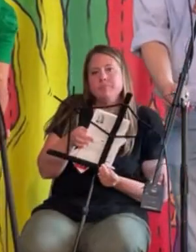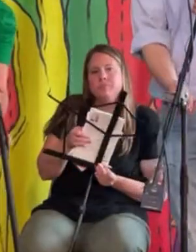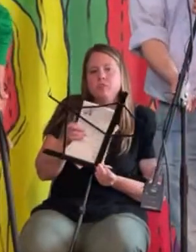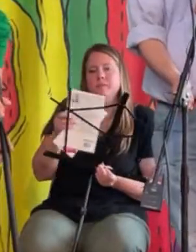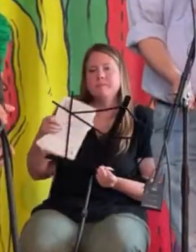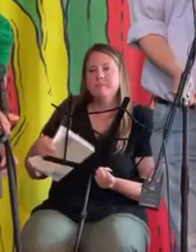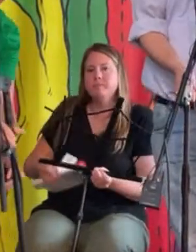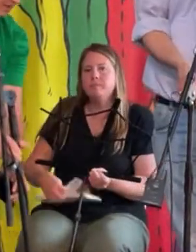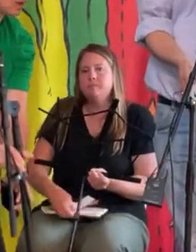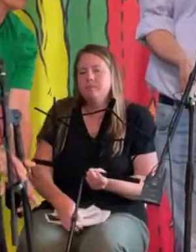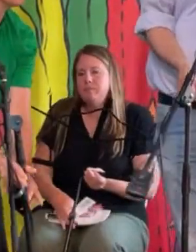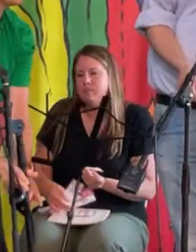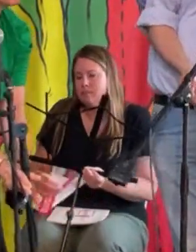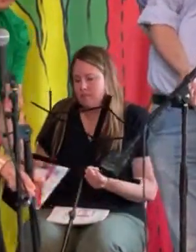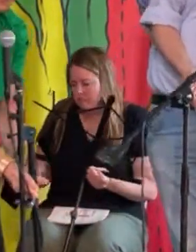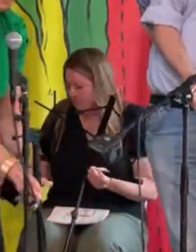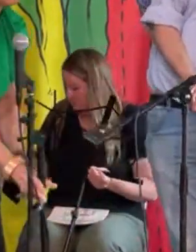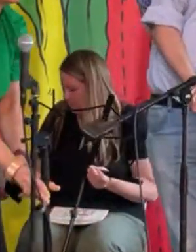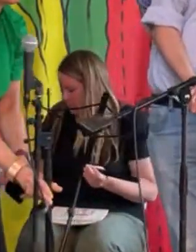much. Oh, we can share.